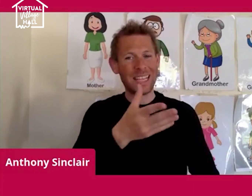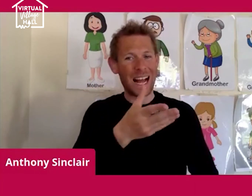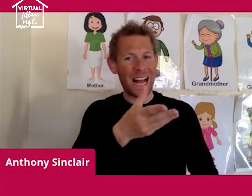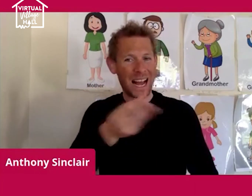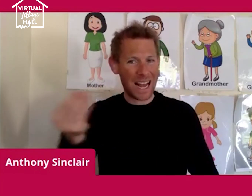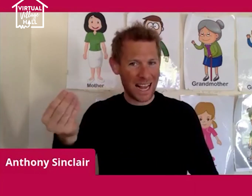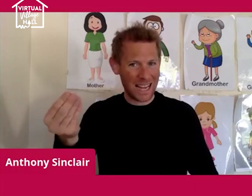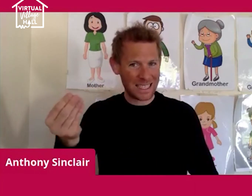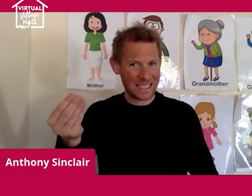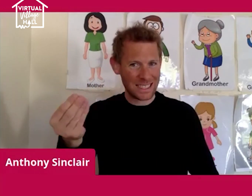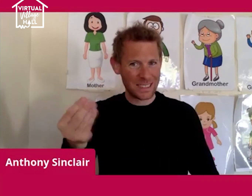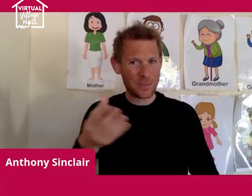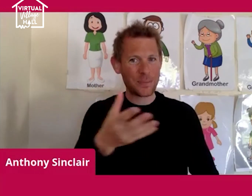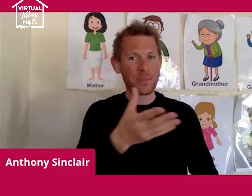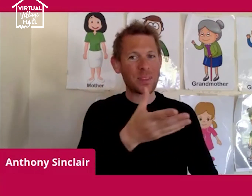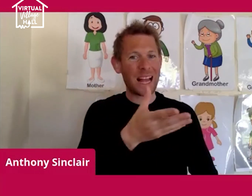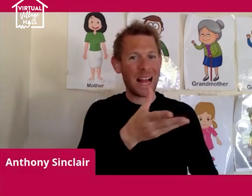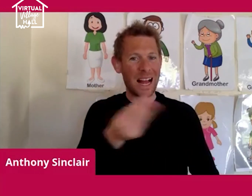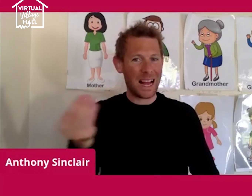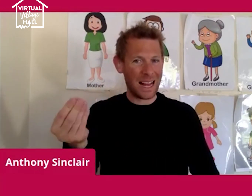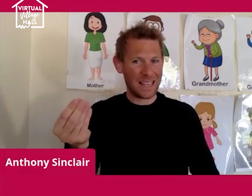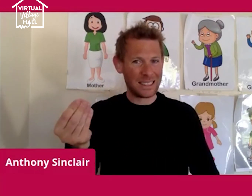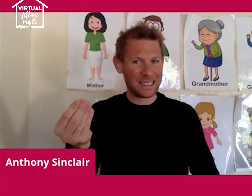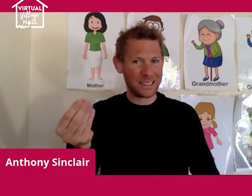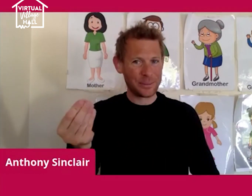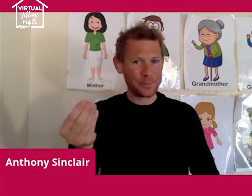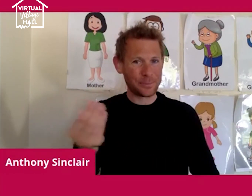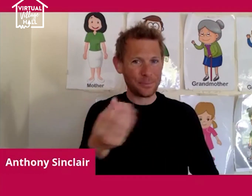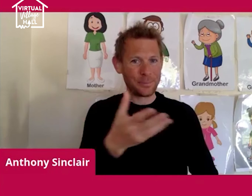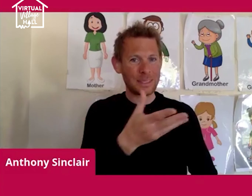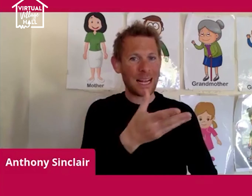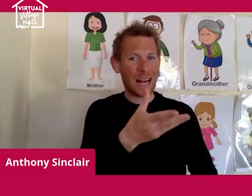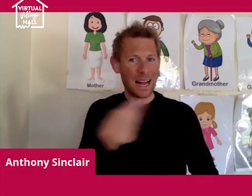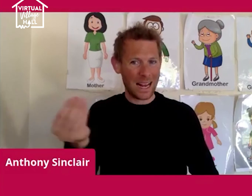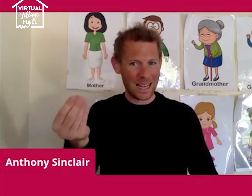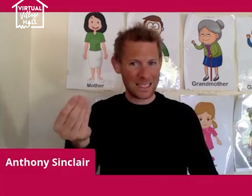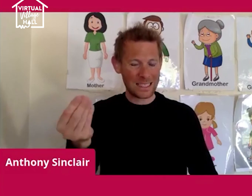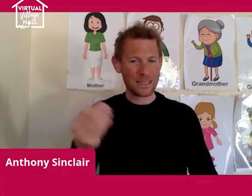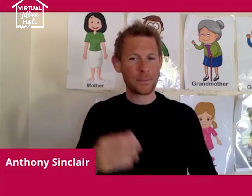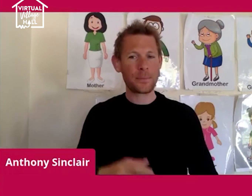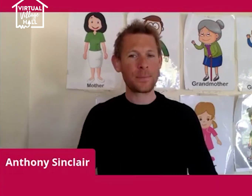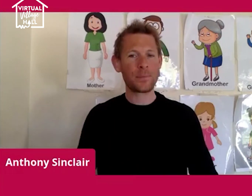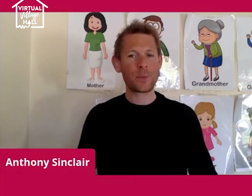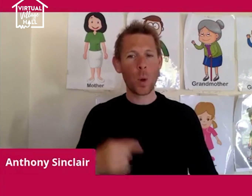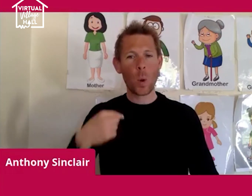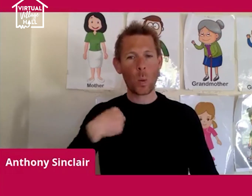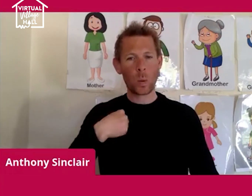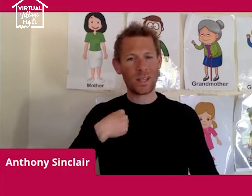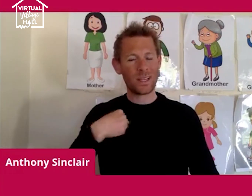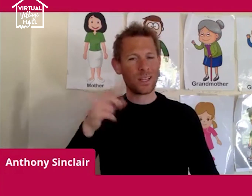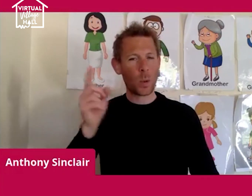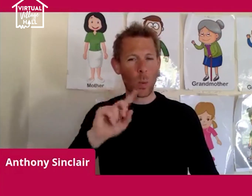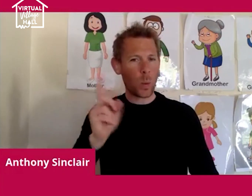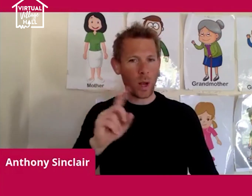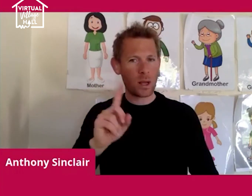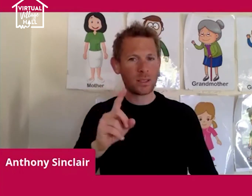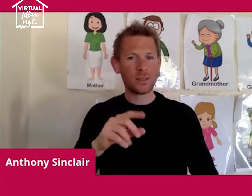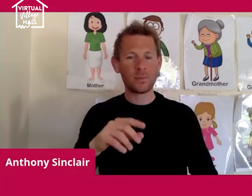If you have to, you can say and like this. And. But what we